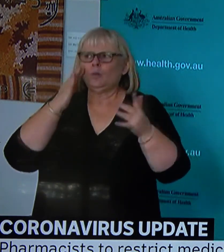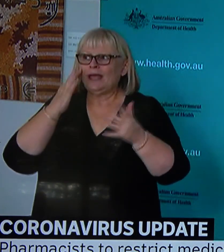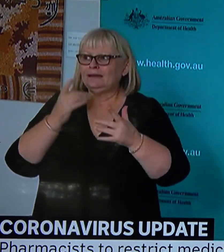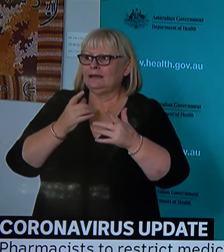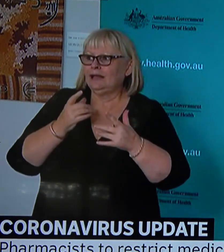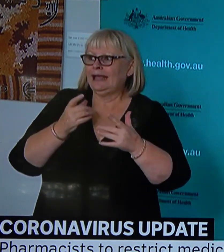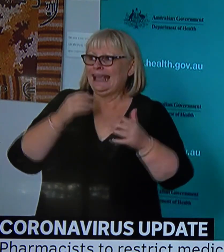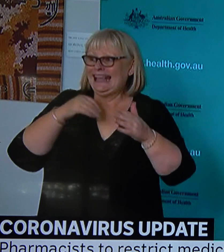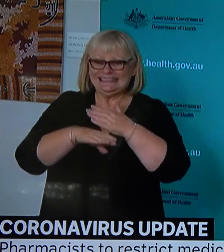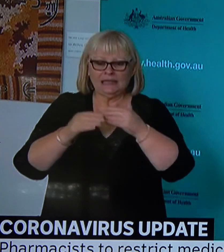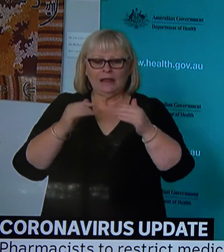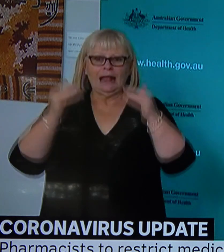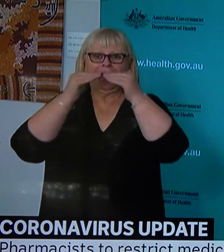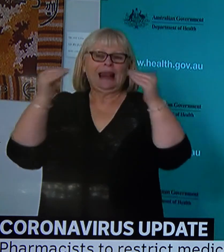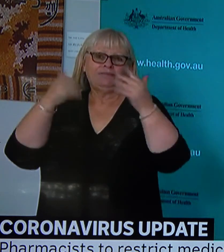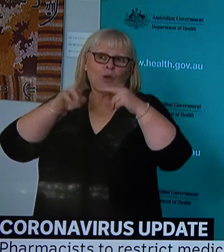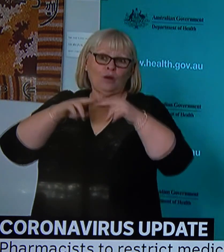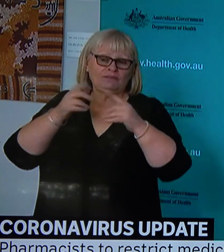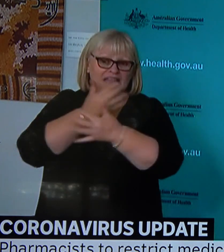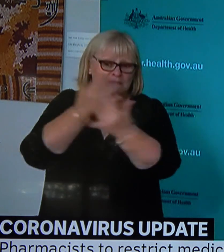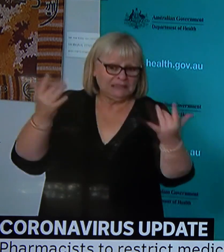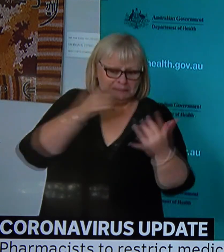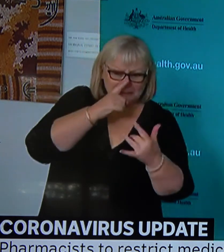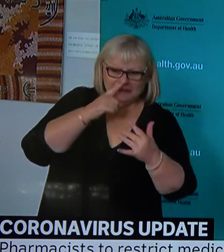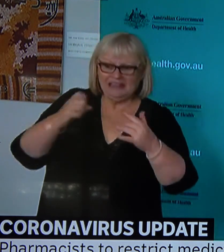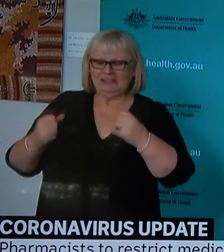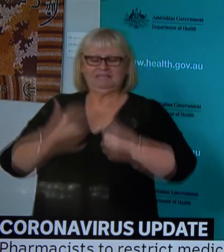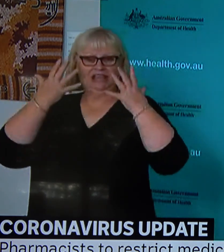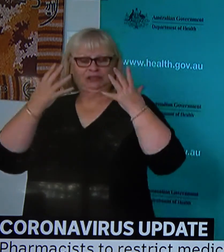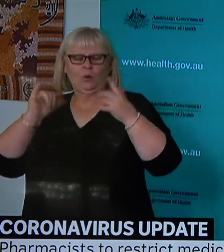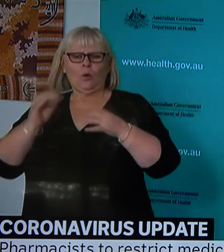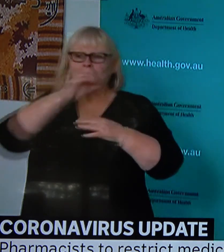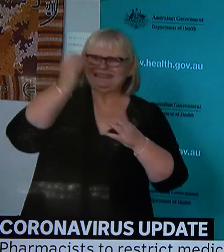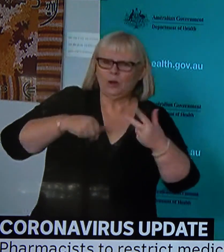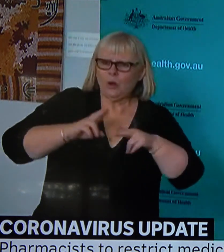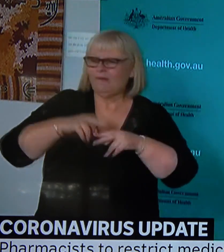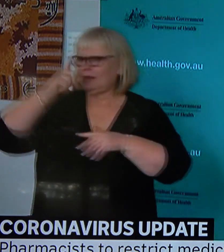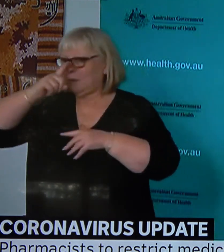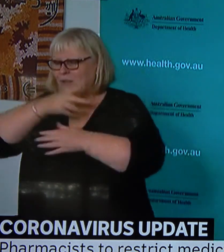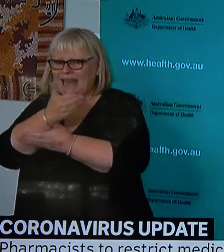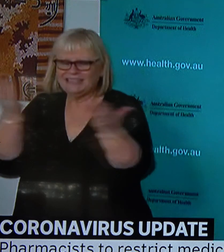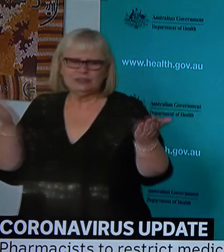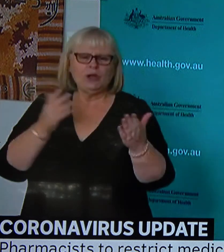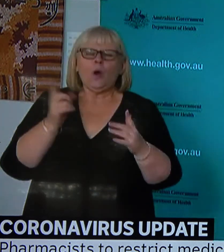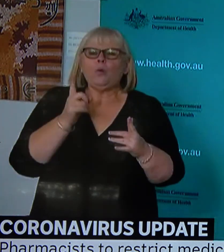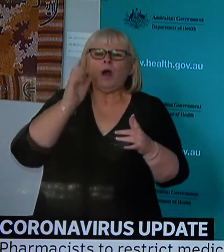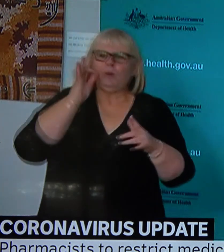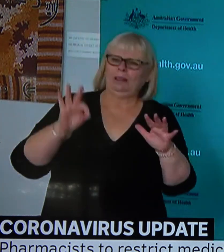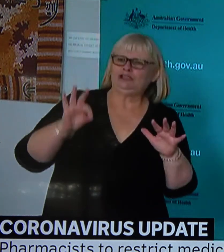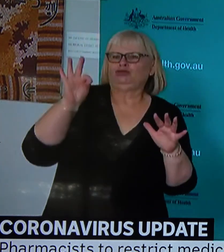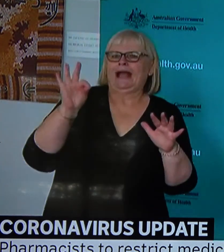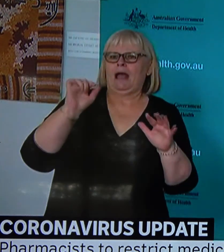Is it a certain level of infections? Is it proportion of the population? What exactly is the threshold that would trigger